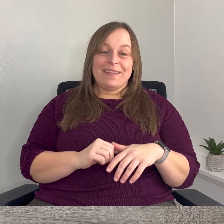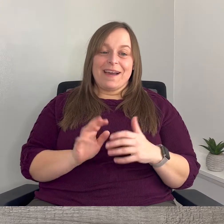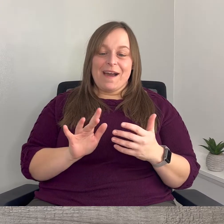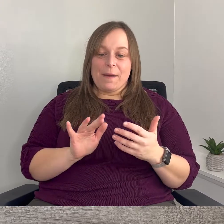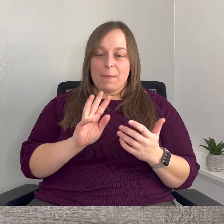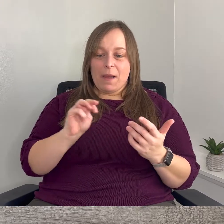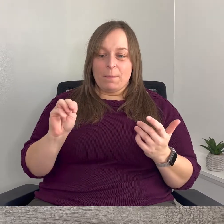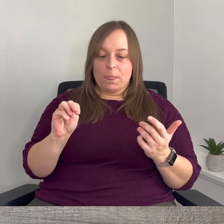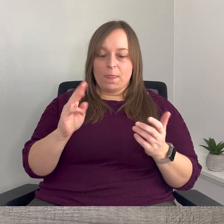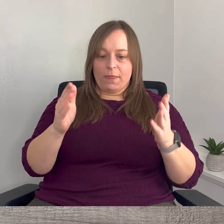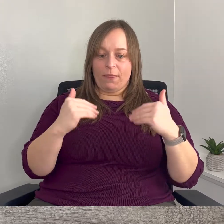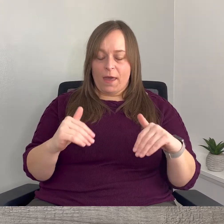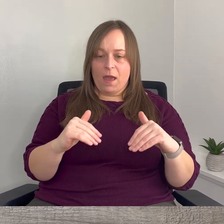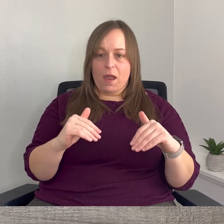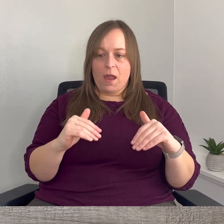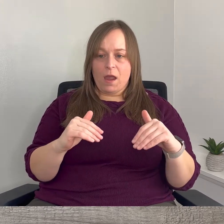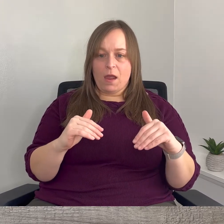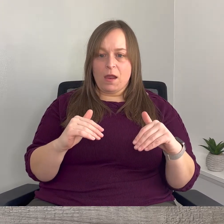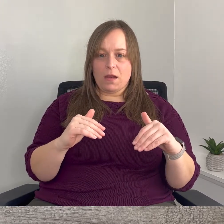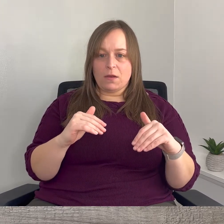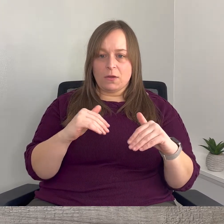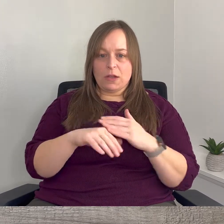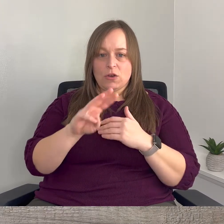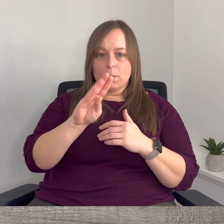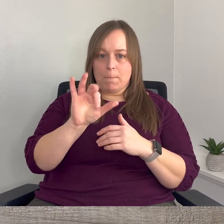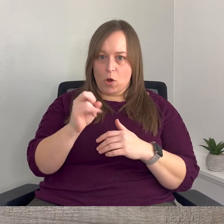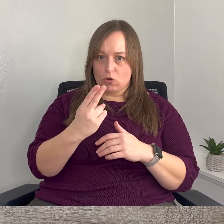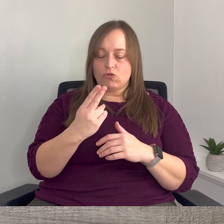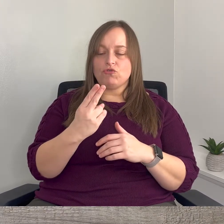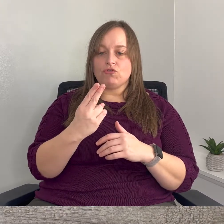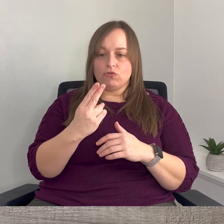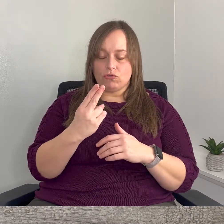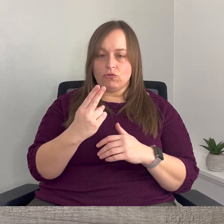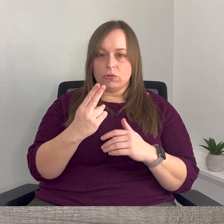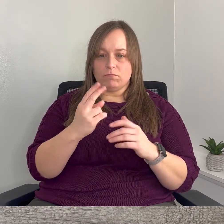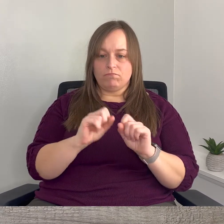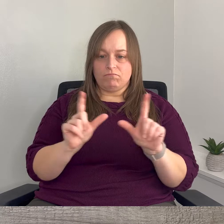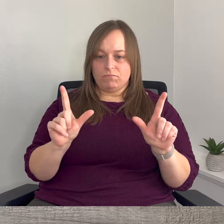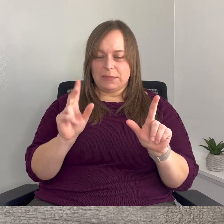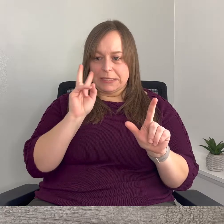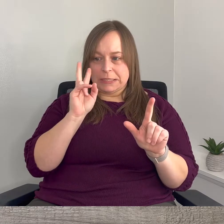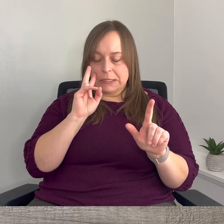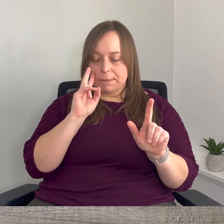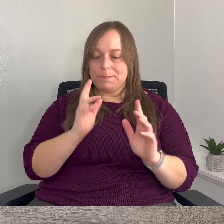honest. And then we're going to go into March.